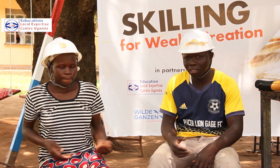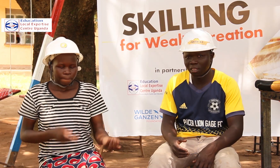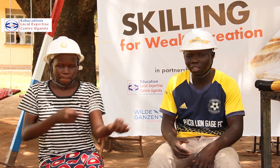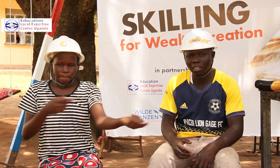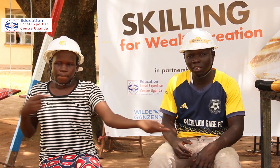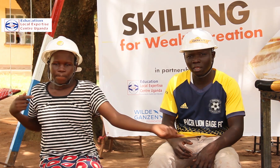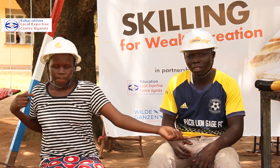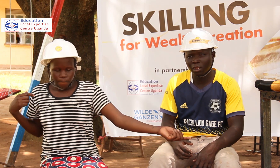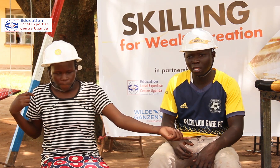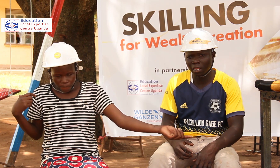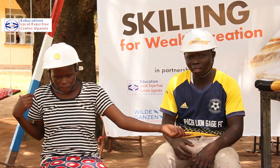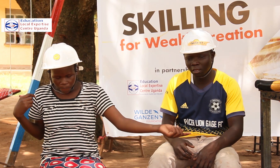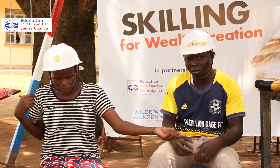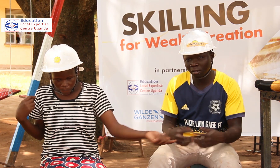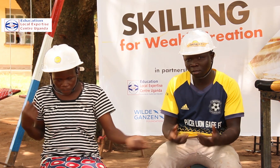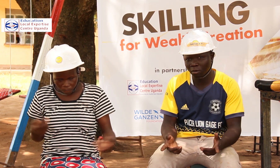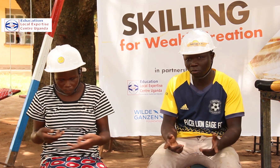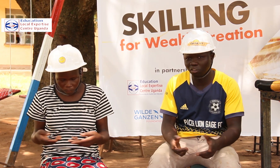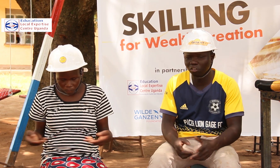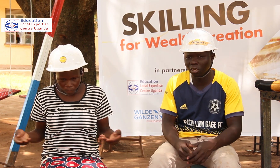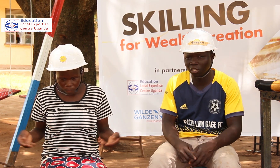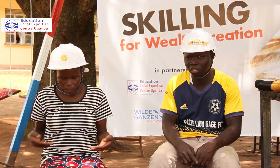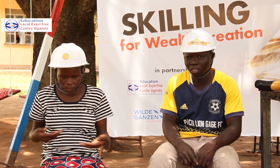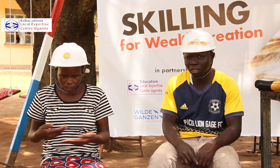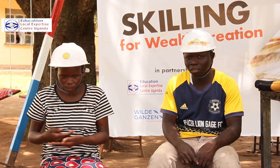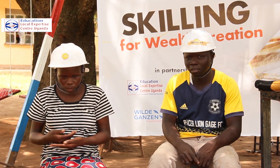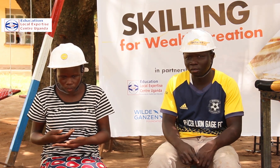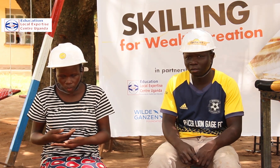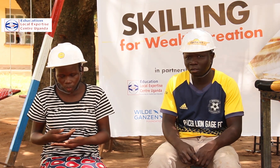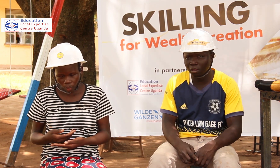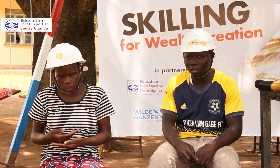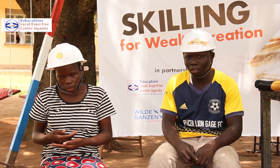it, then we join it.